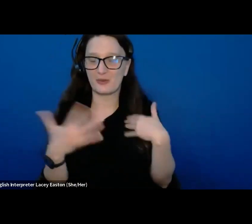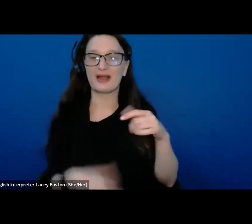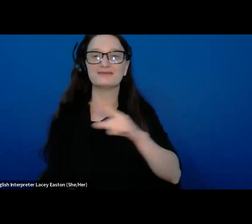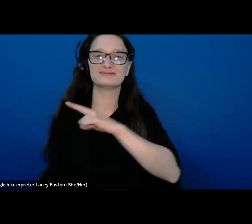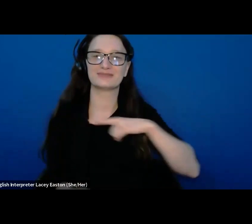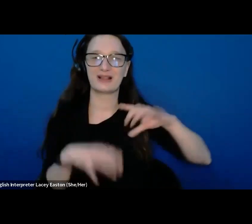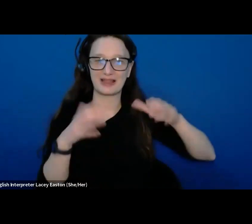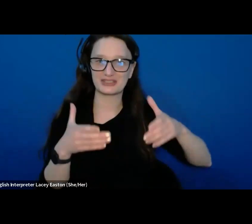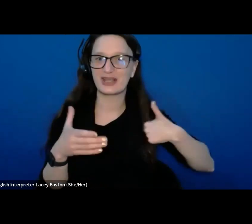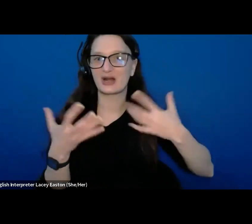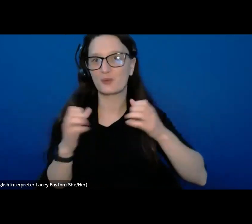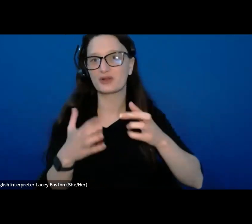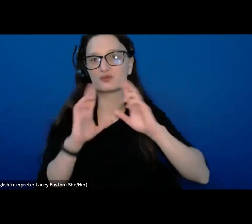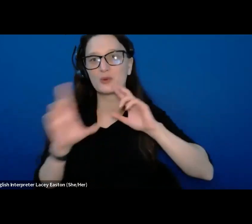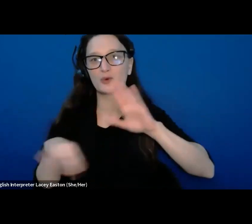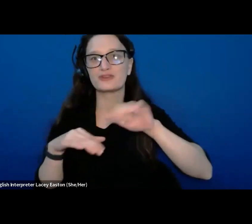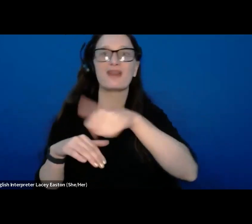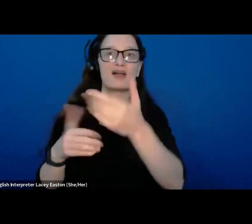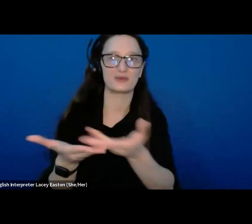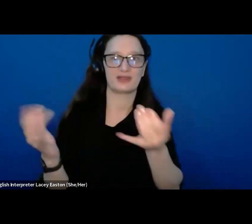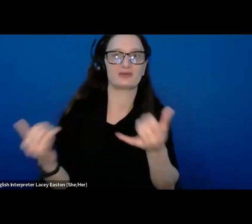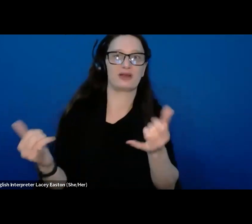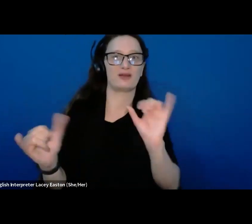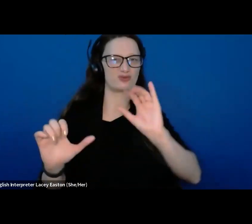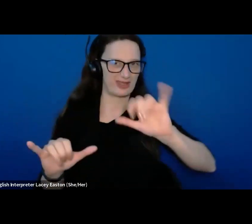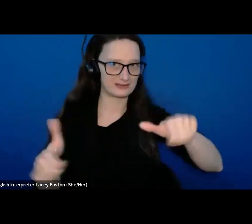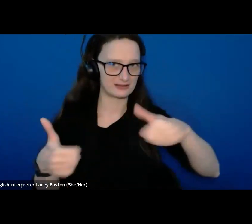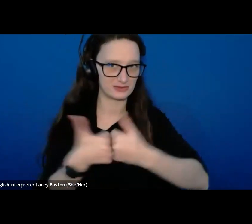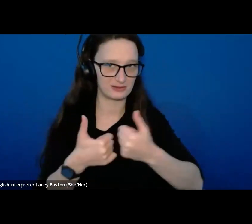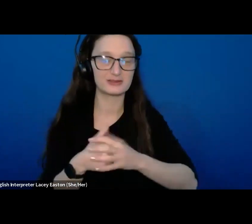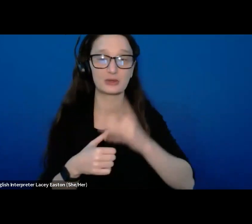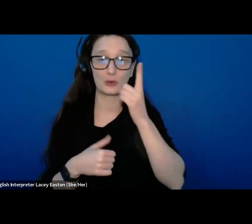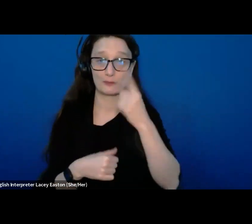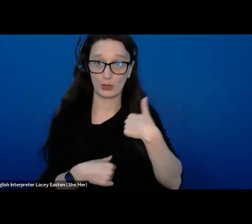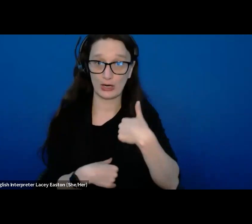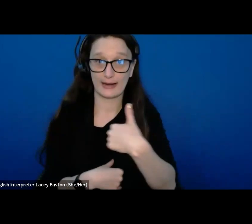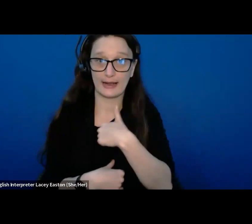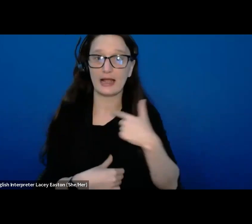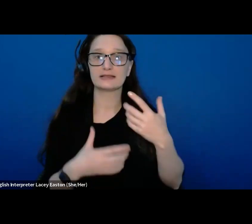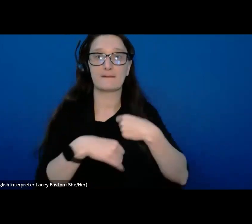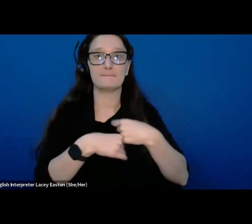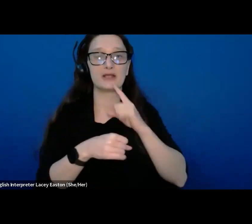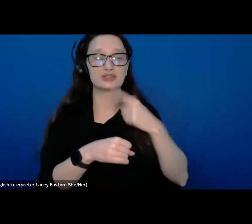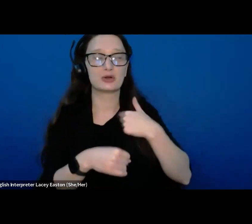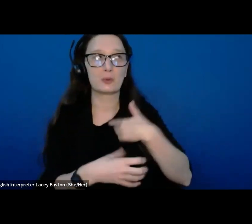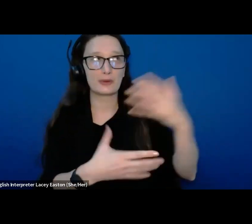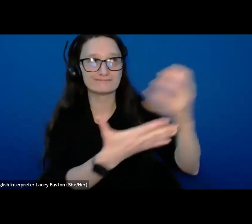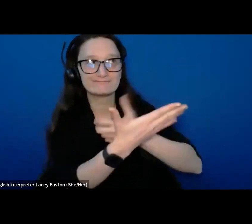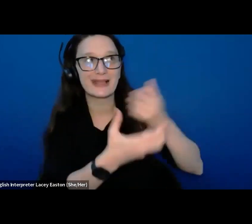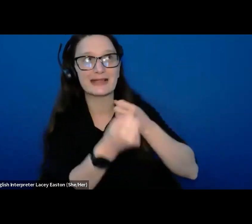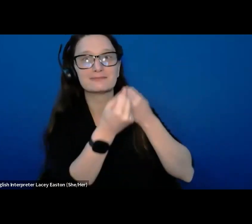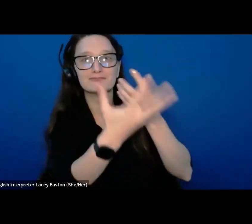right now. And so again, for us is ensuring that we get as much information as possible so that our